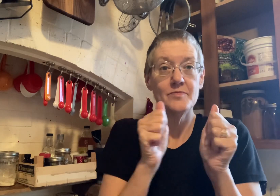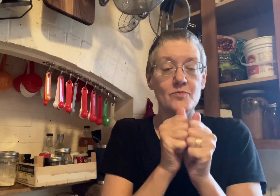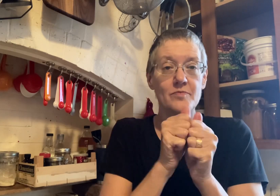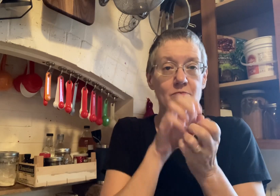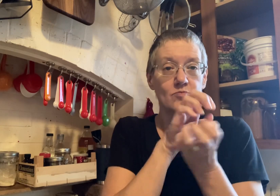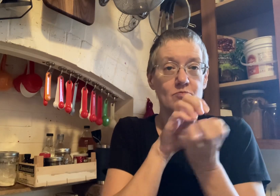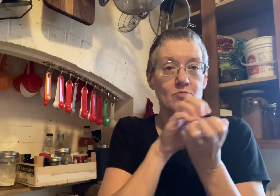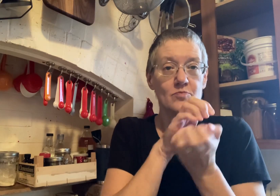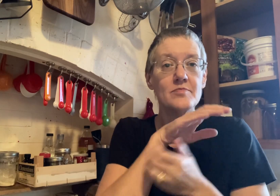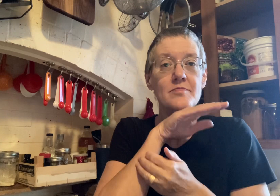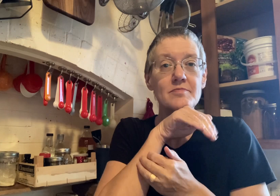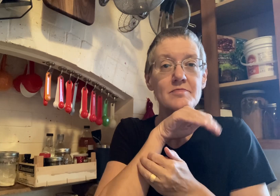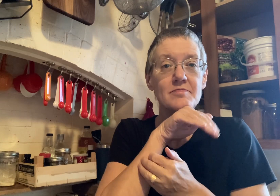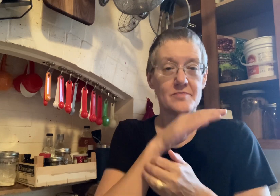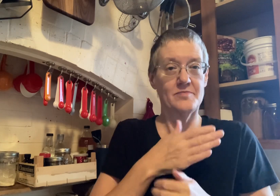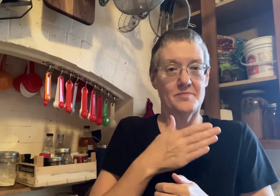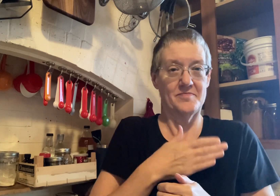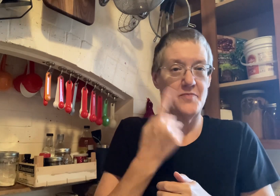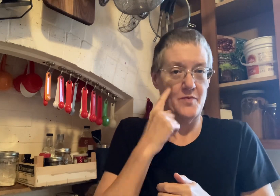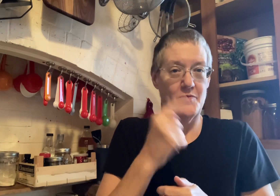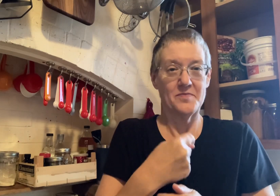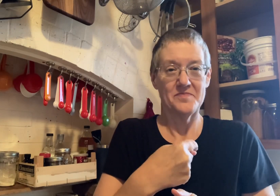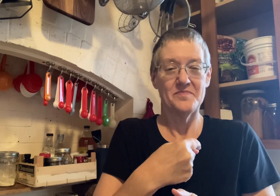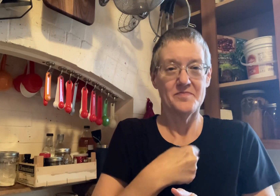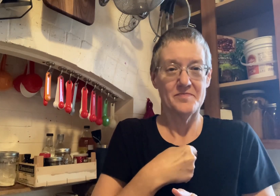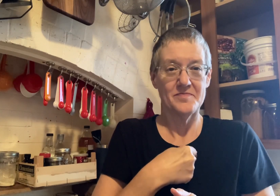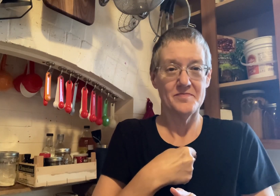and 6 with ground pork for me.